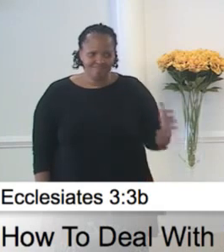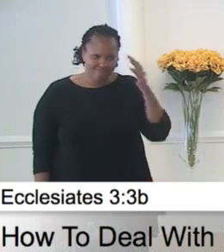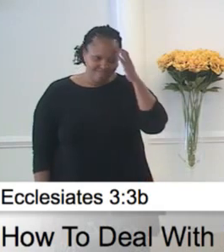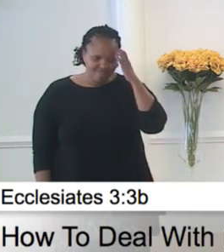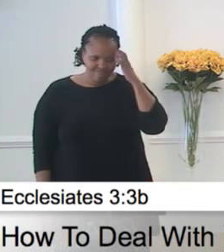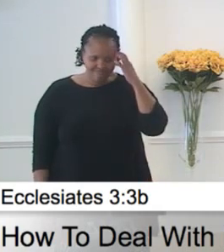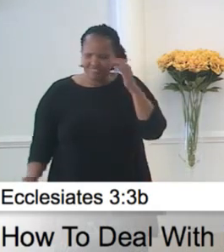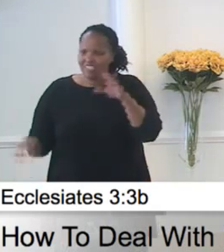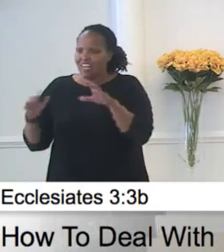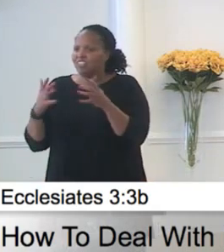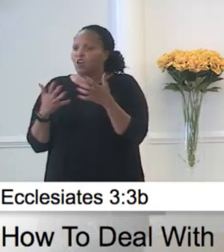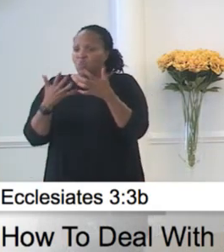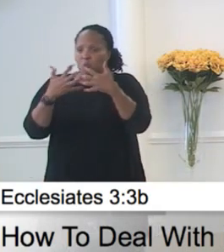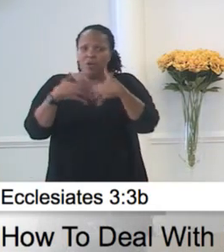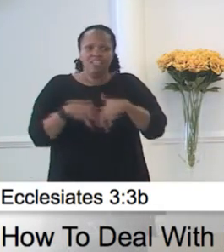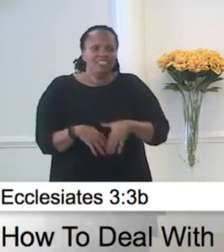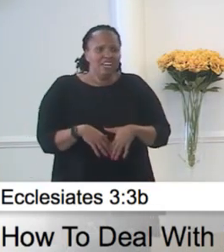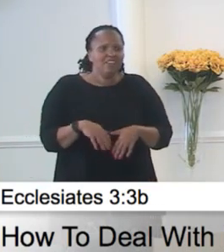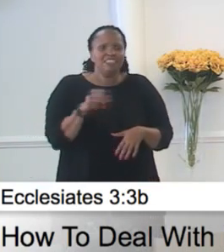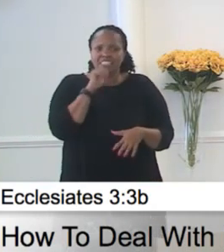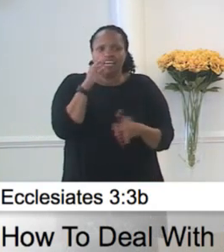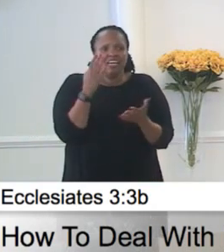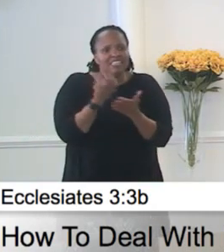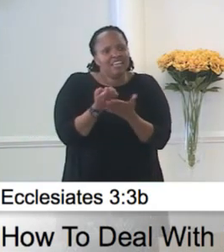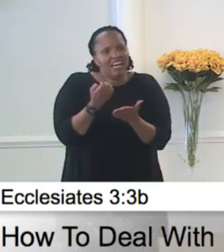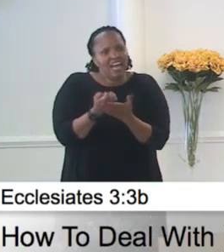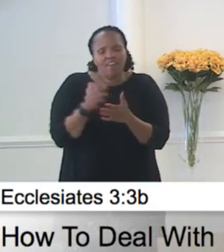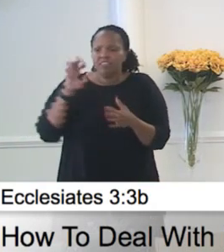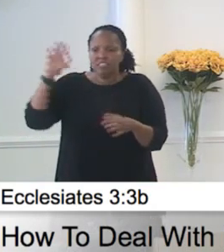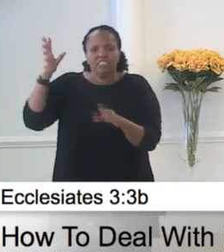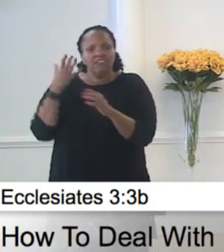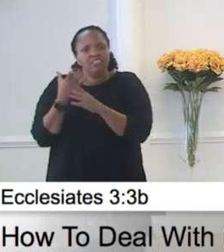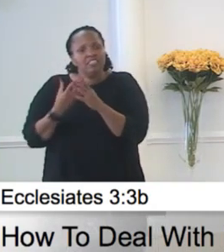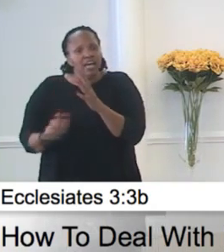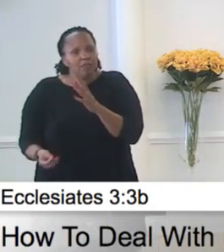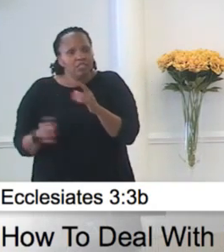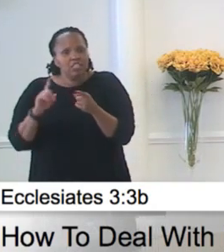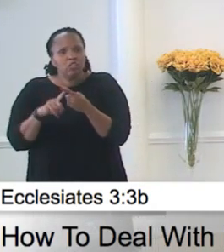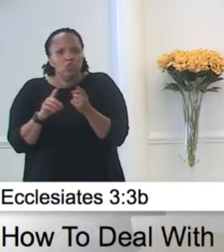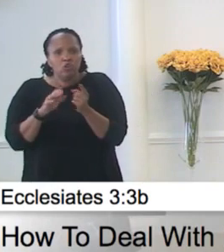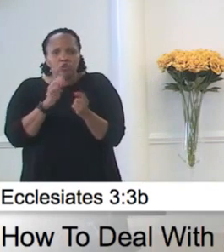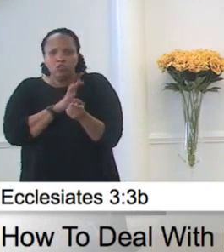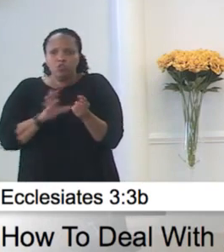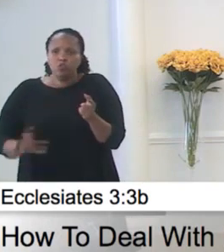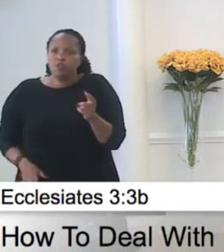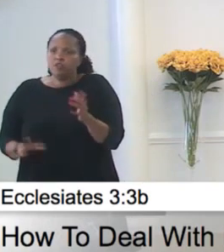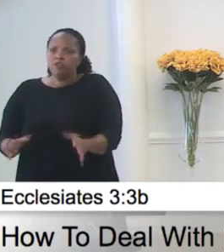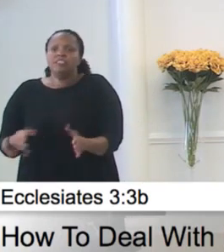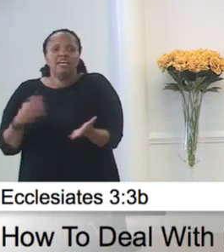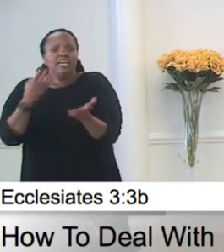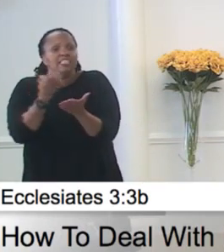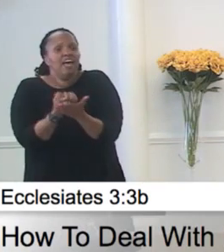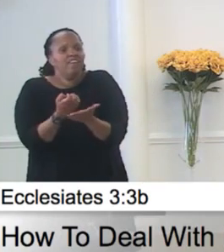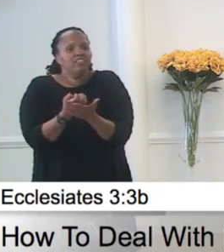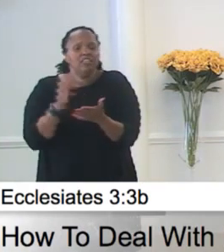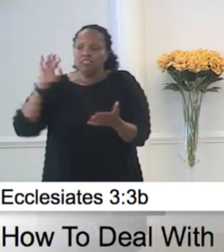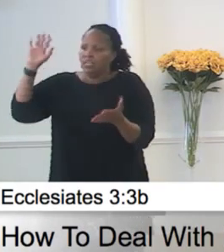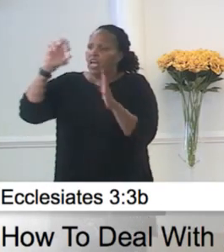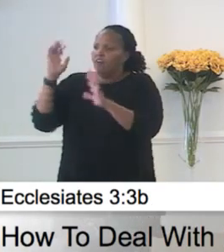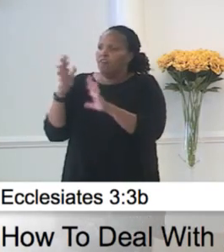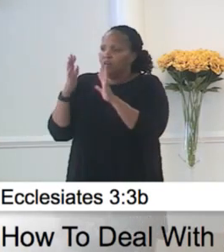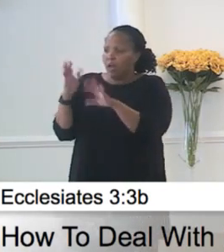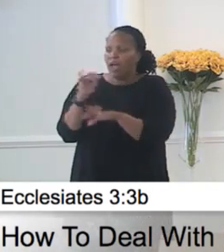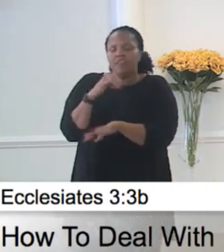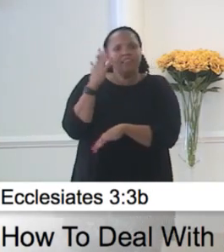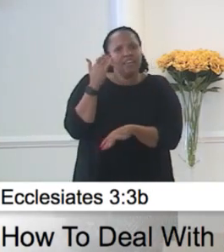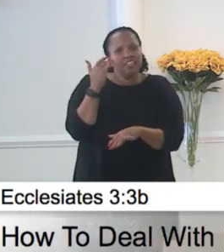So the breaking down is not evidence of his absence. To a child of God is evidence of his presence. That's why I